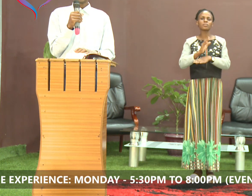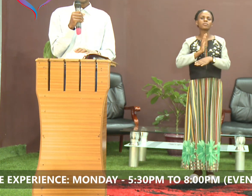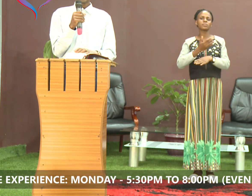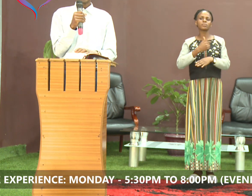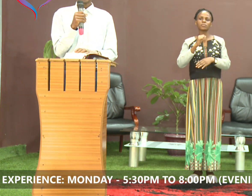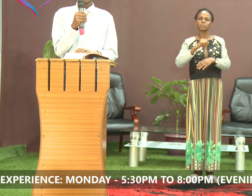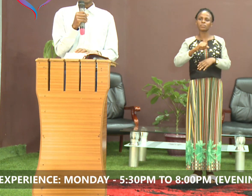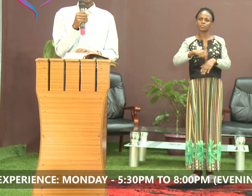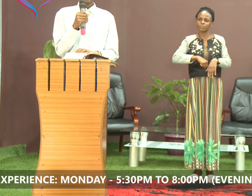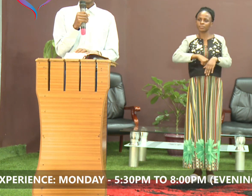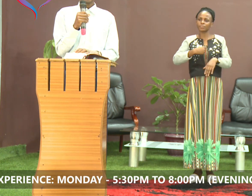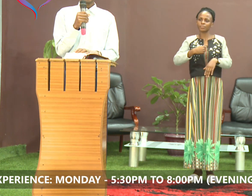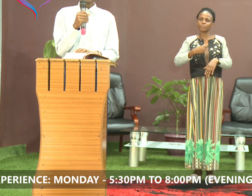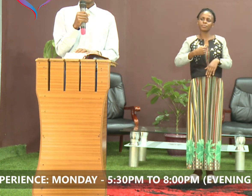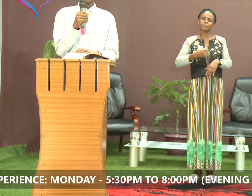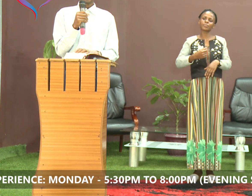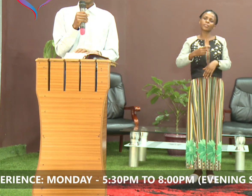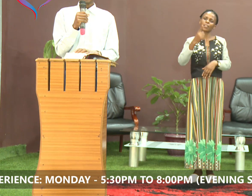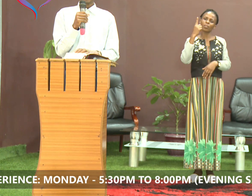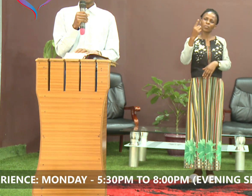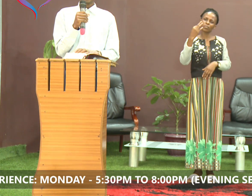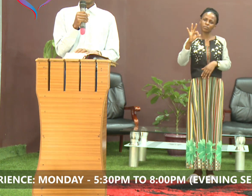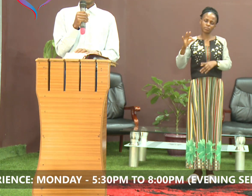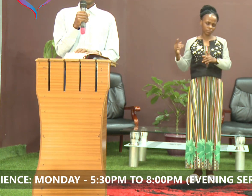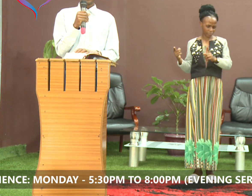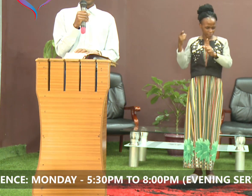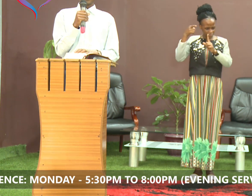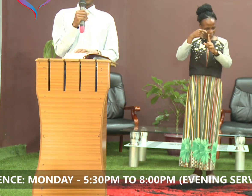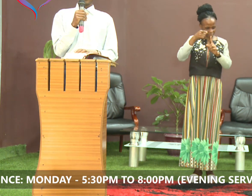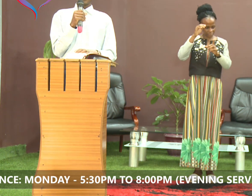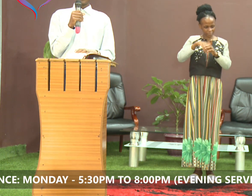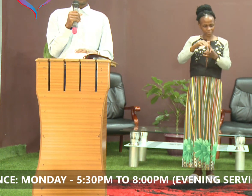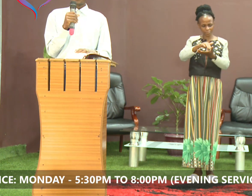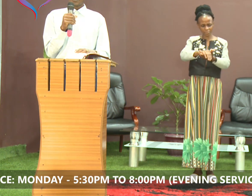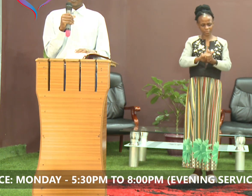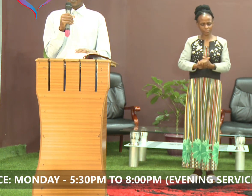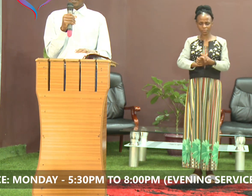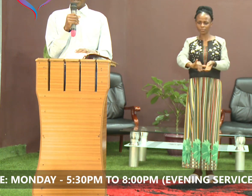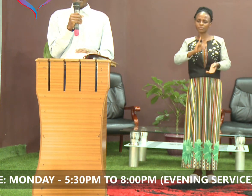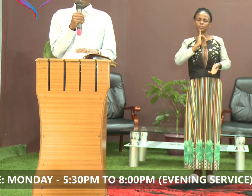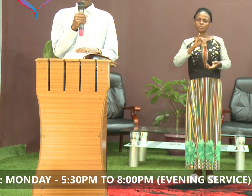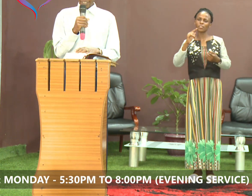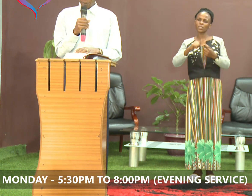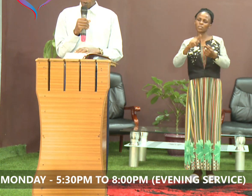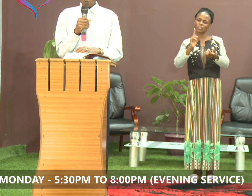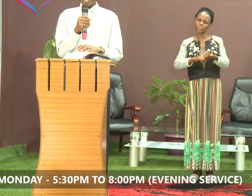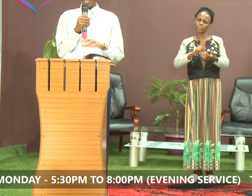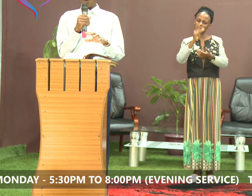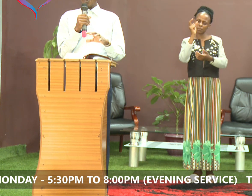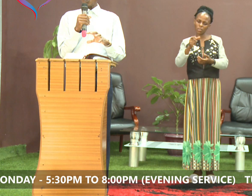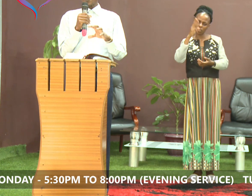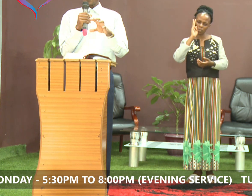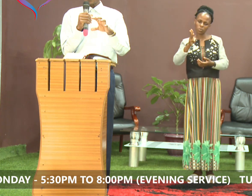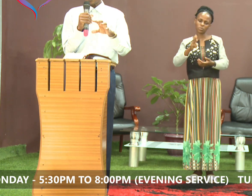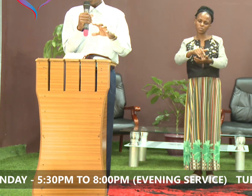in marriage is to find someone who is going to forgive you no matter what. Kati ebimu ku